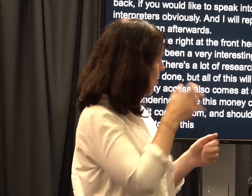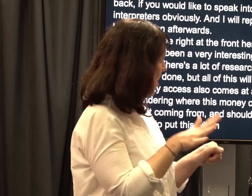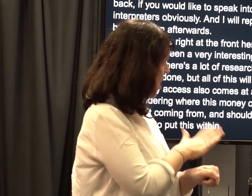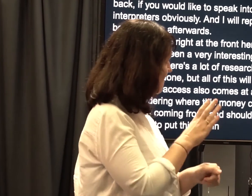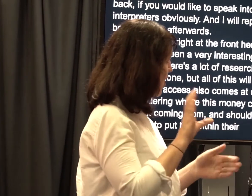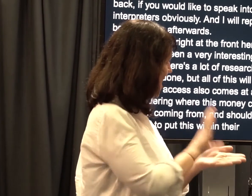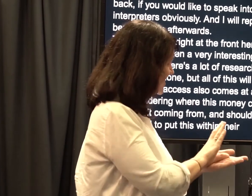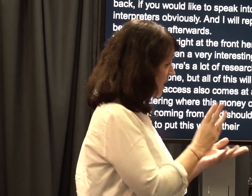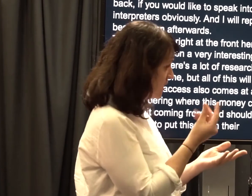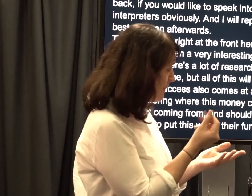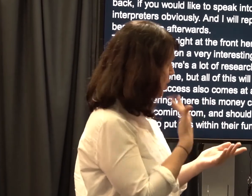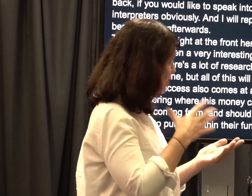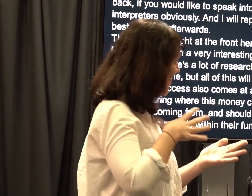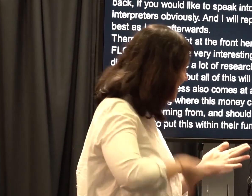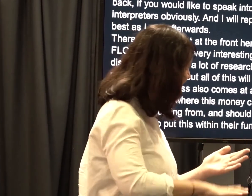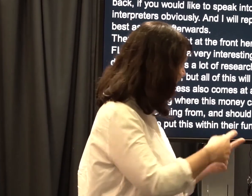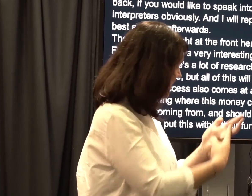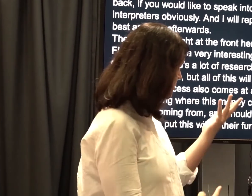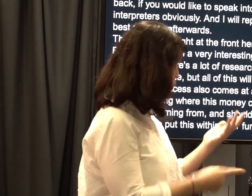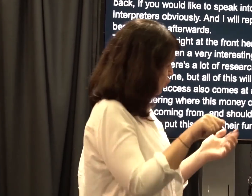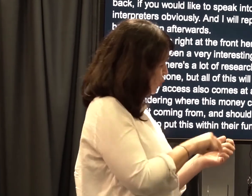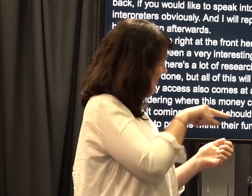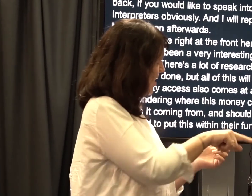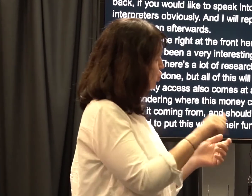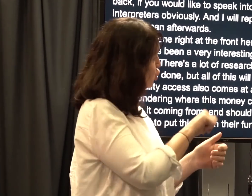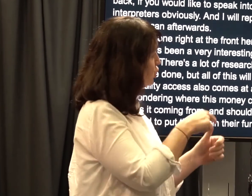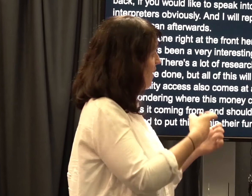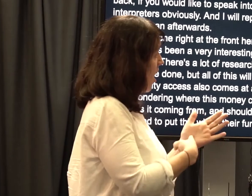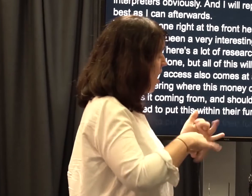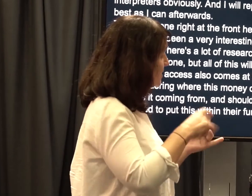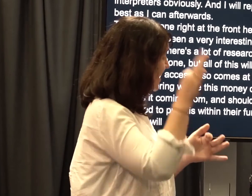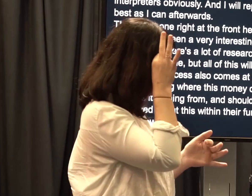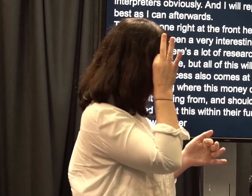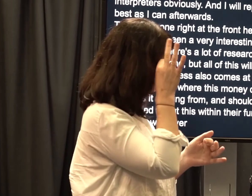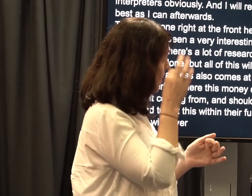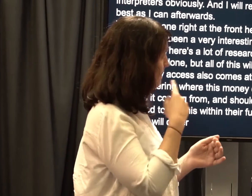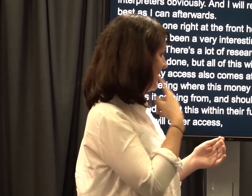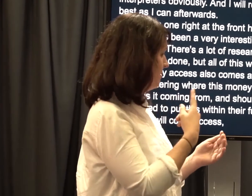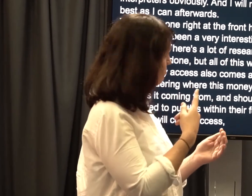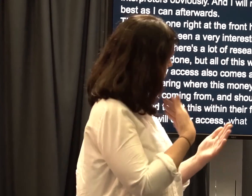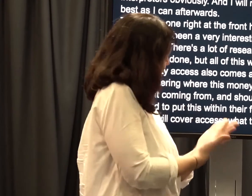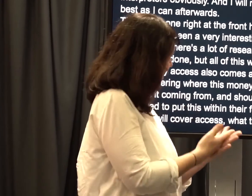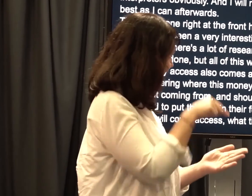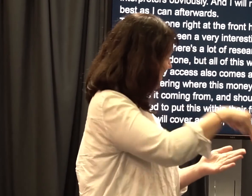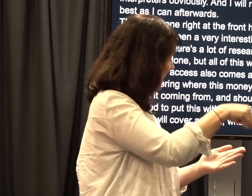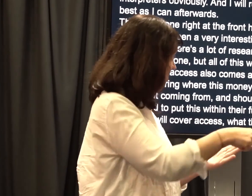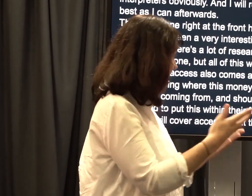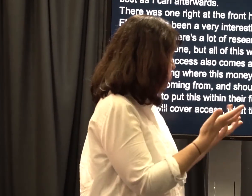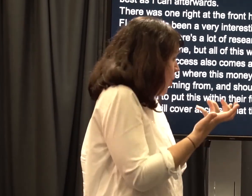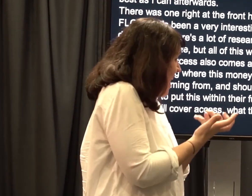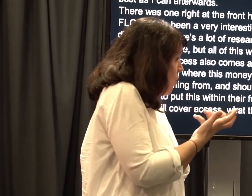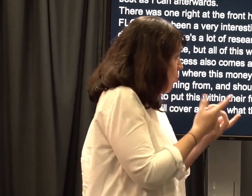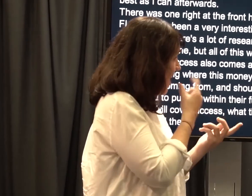funding applications? How they will cover access, what they will be providing. Should the Arts Council